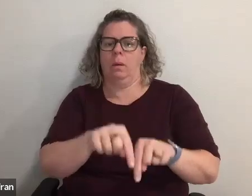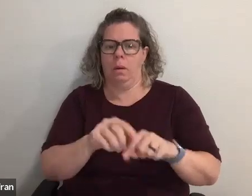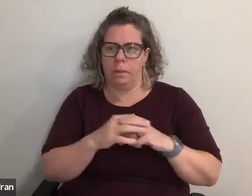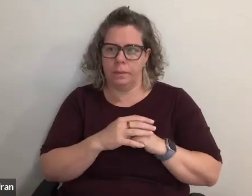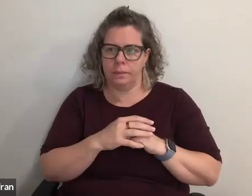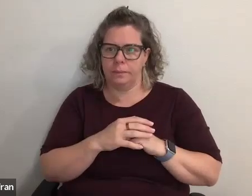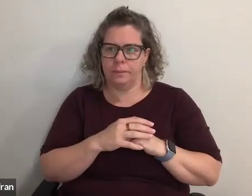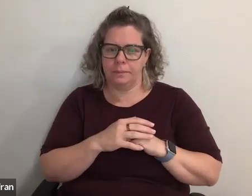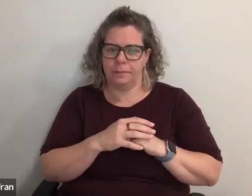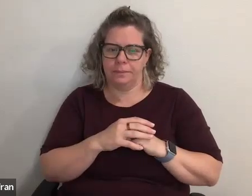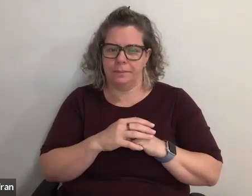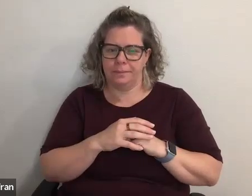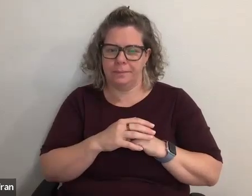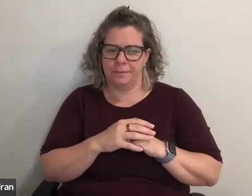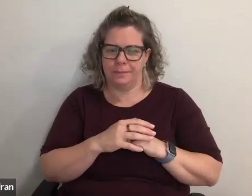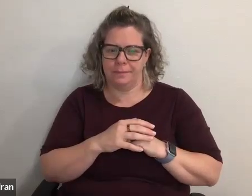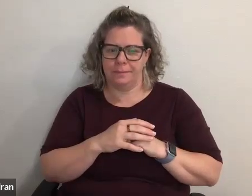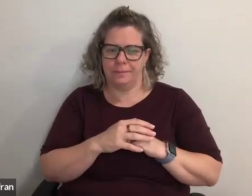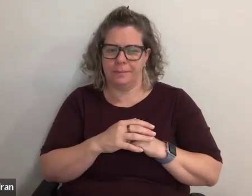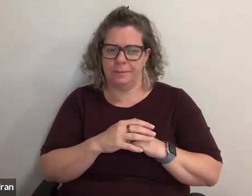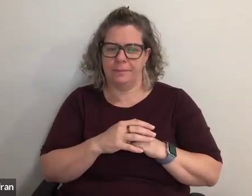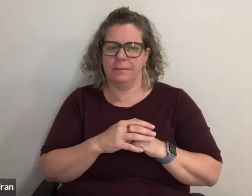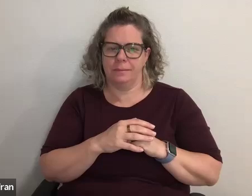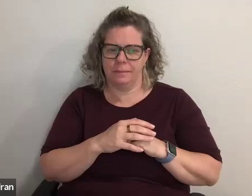And then obviously our hours are still on there too.